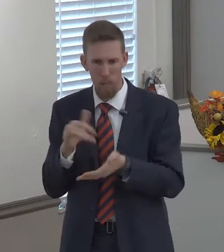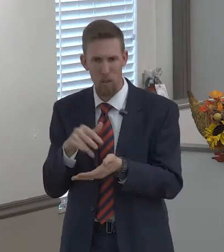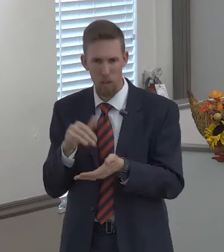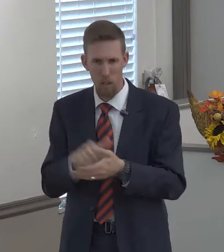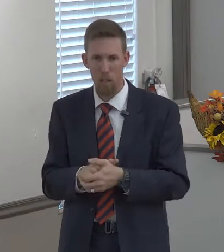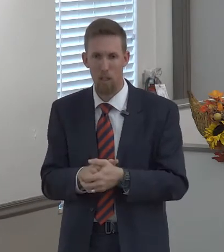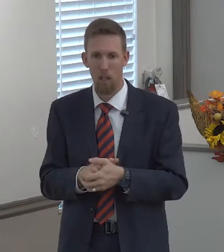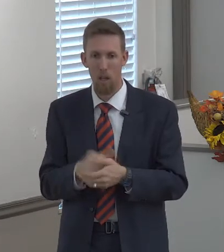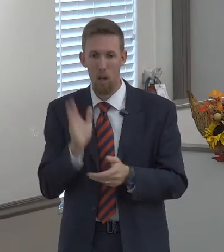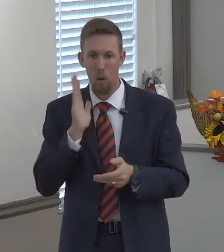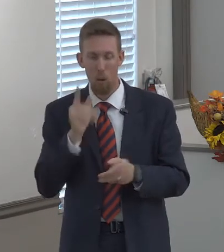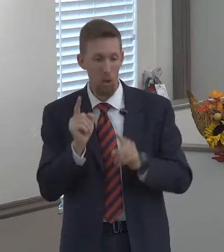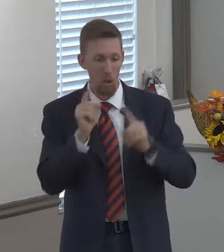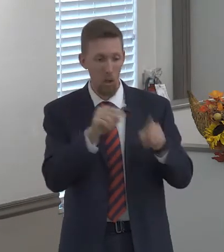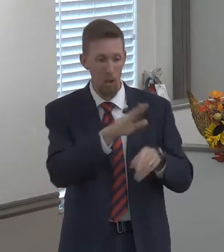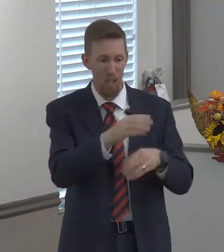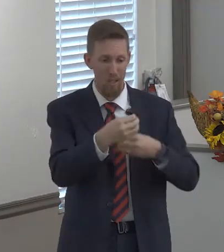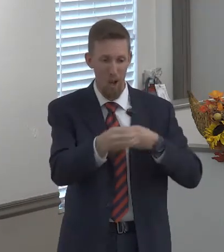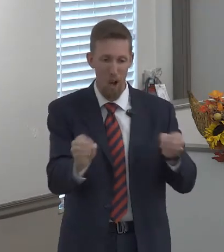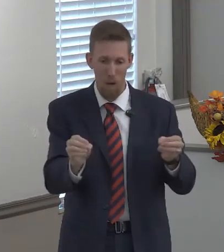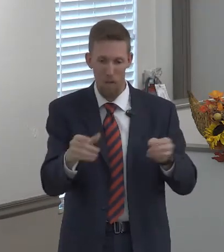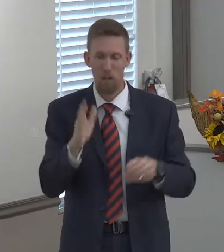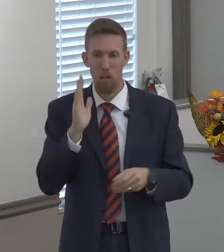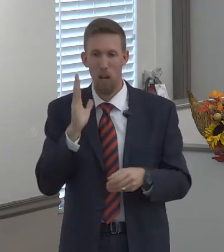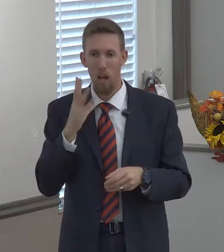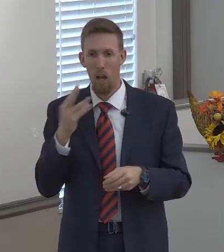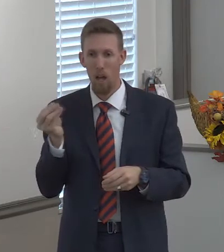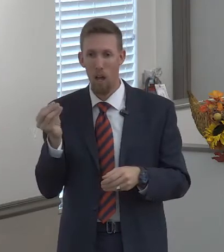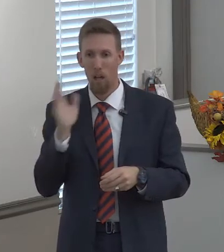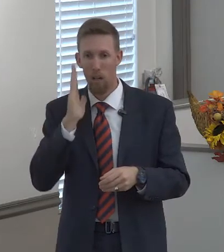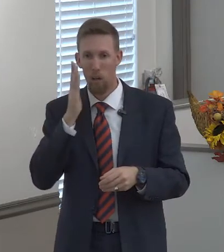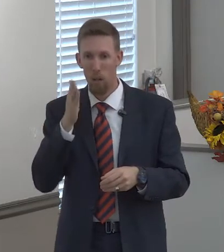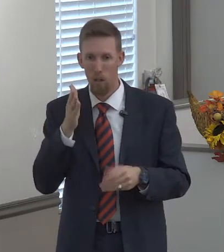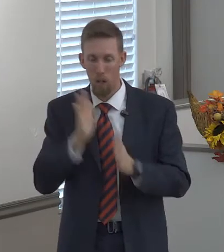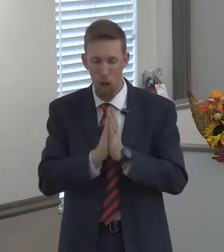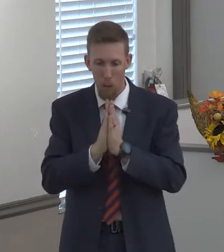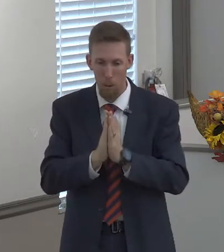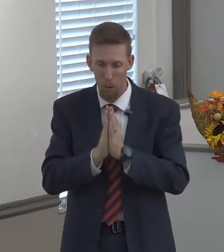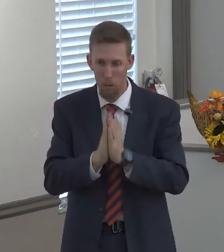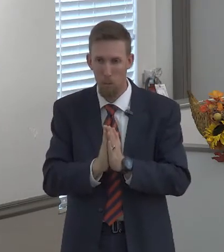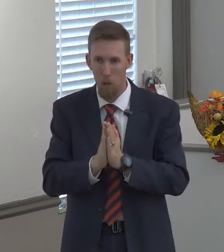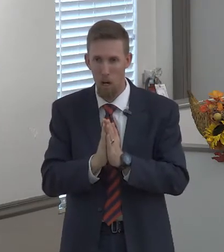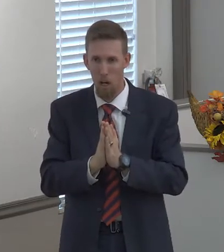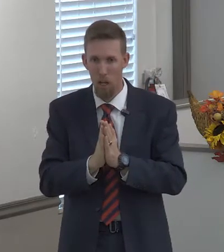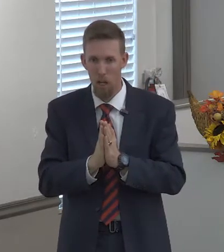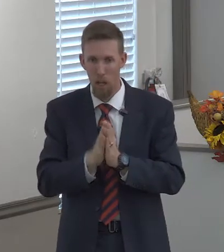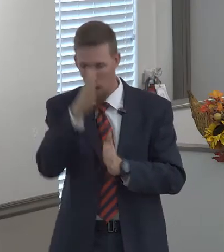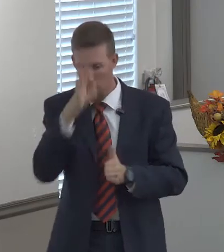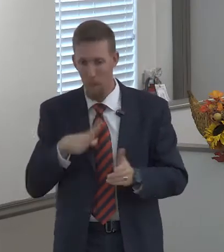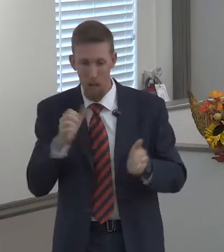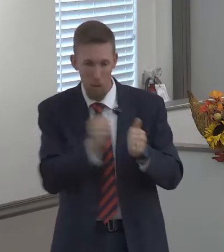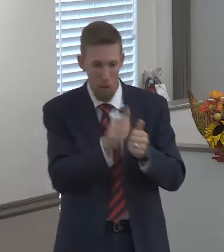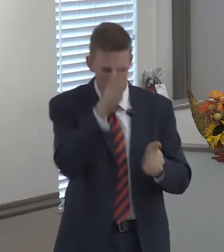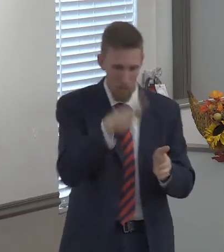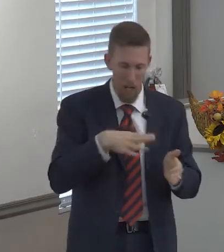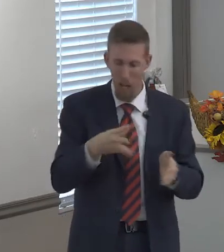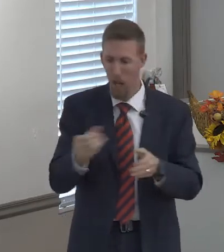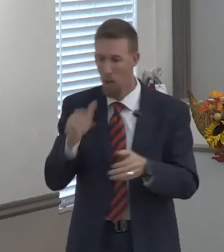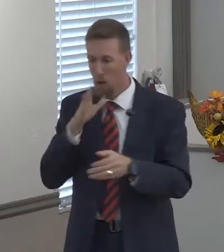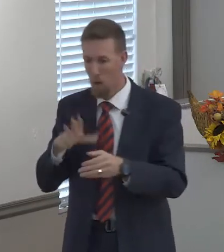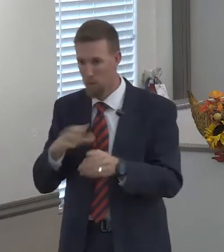Shut him out. But I remember the devil got me all fearful about that and said, you know, if you go there, Pastor Dion's going to ask